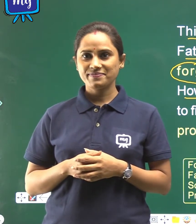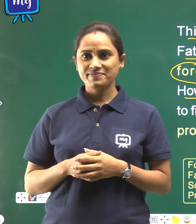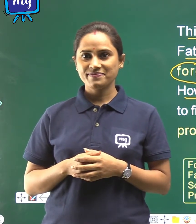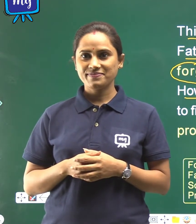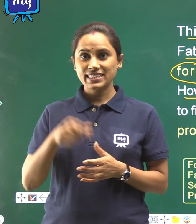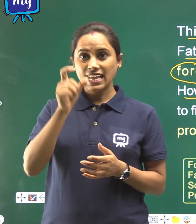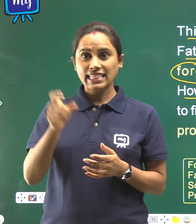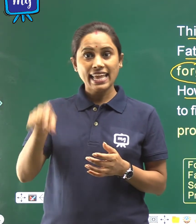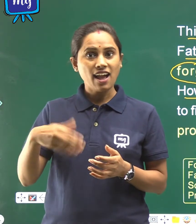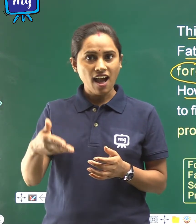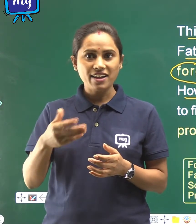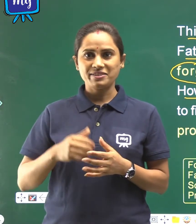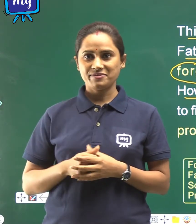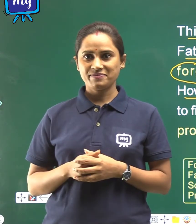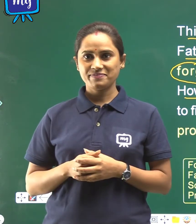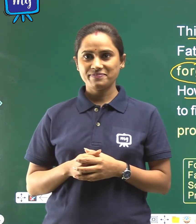they are